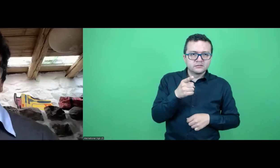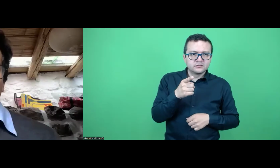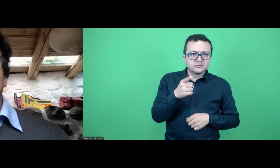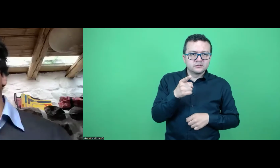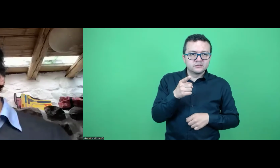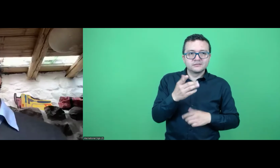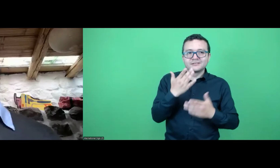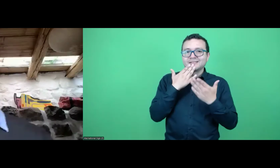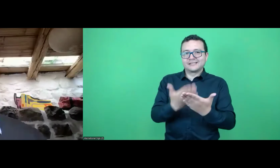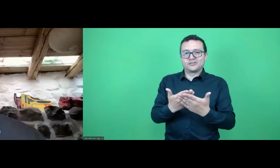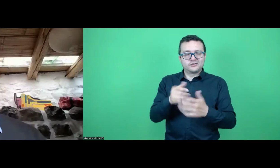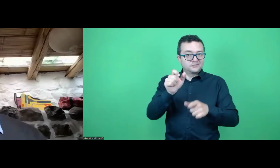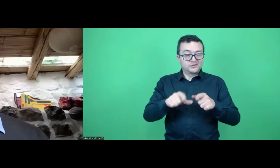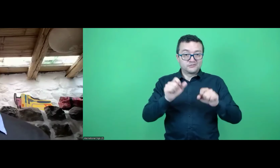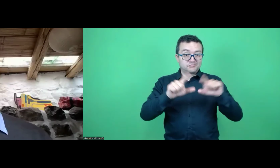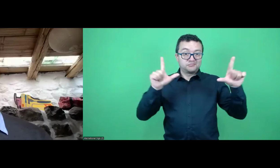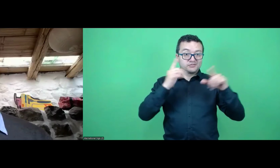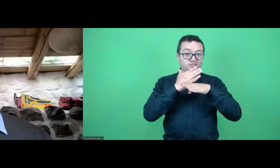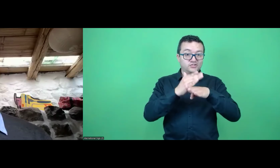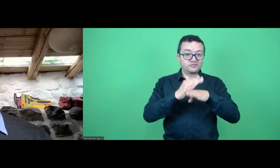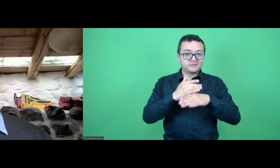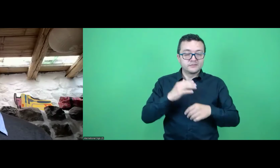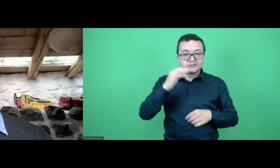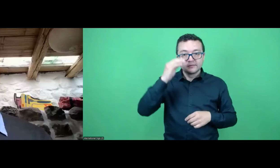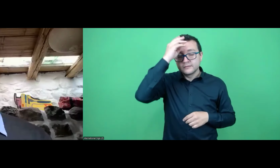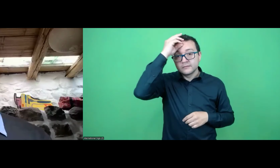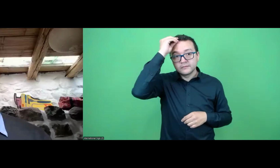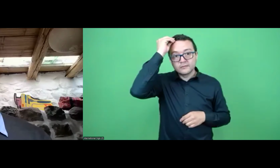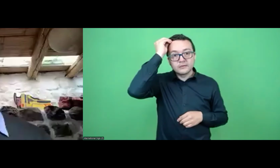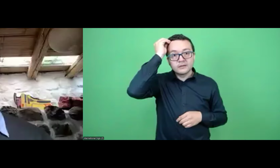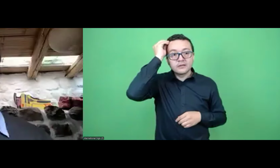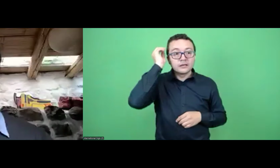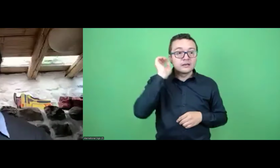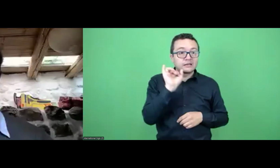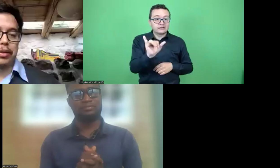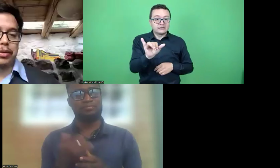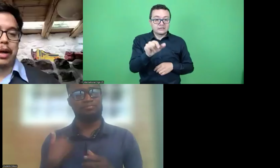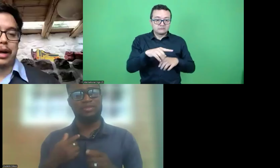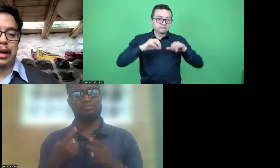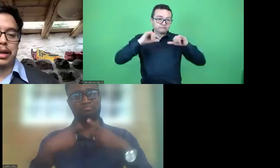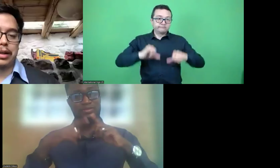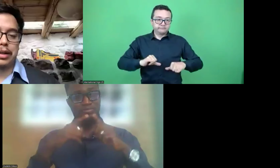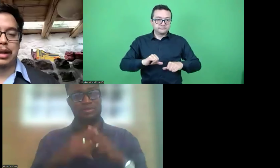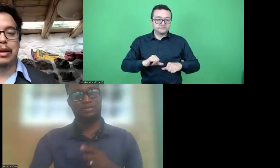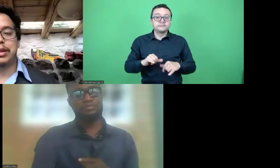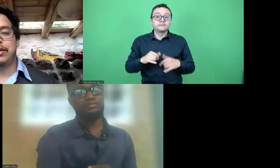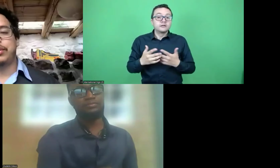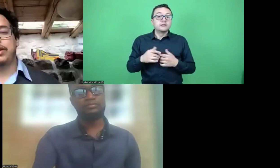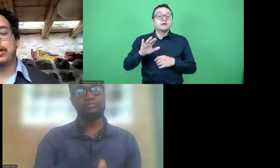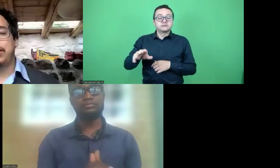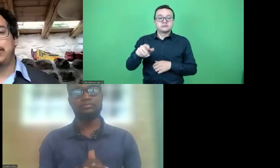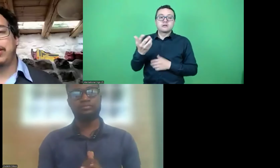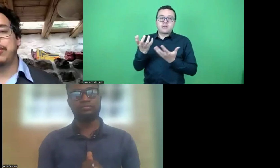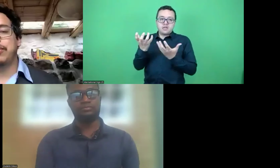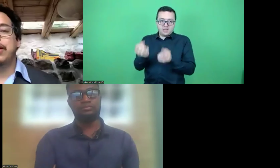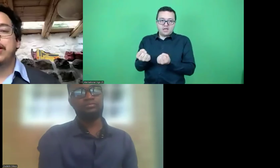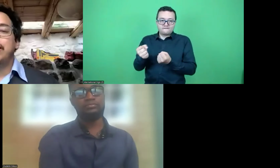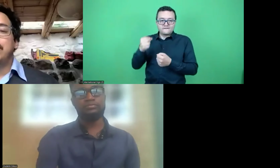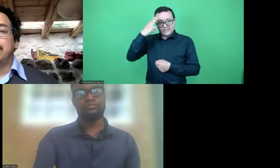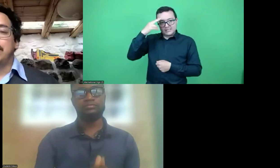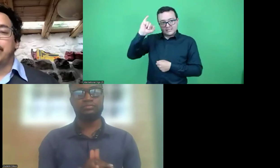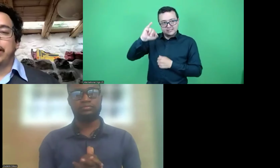Thank you. They will stay in the main room with me. There will be also Haitian Sign Language interpretation in the main